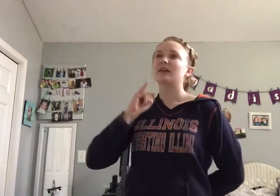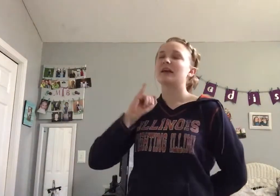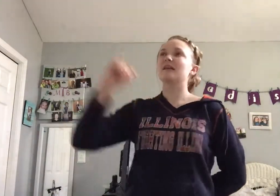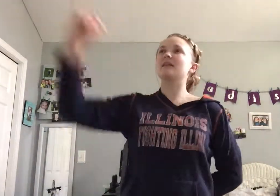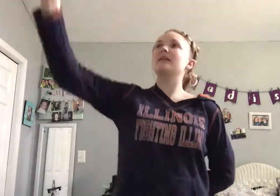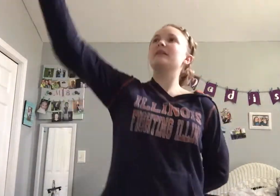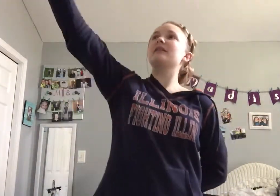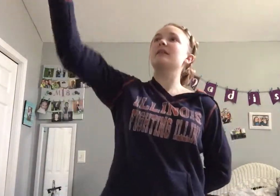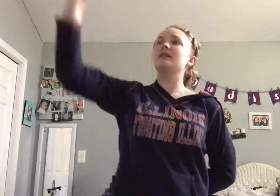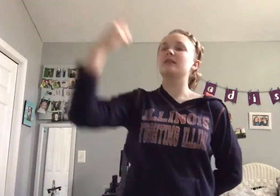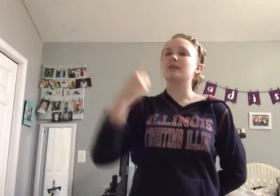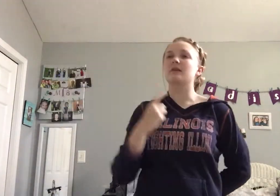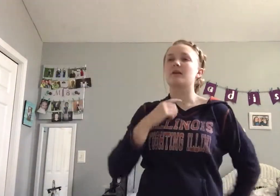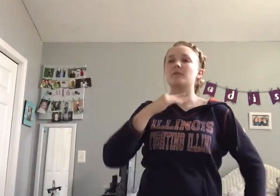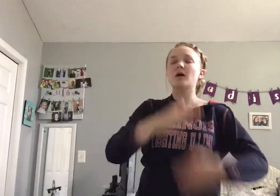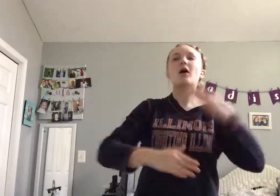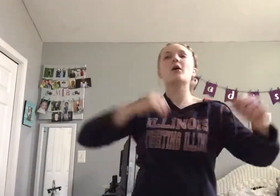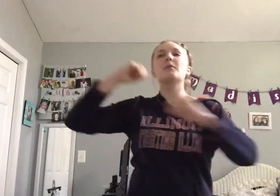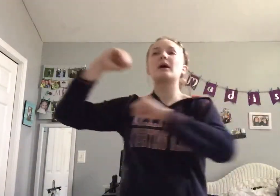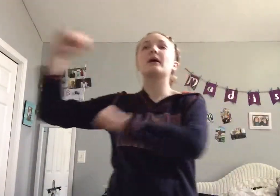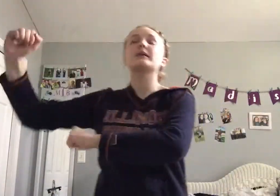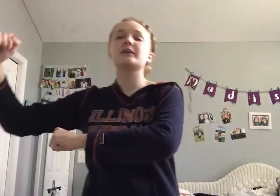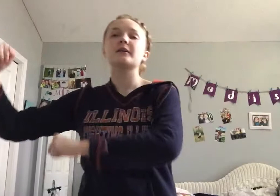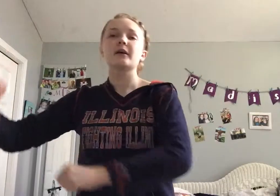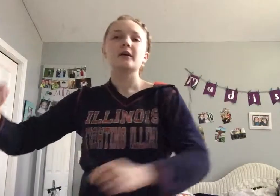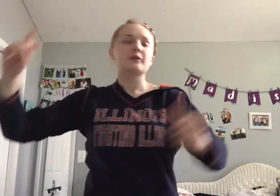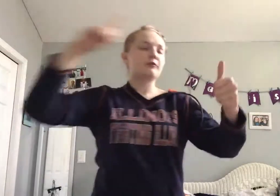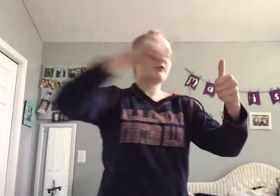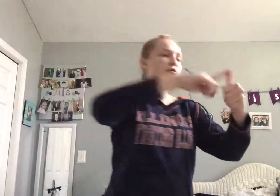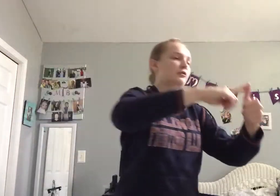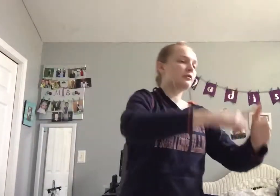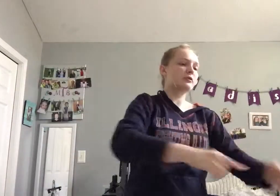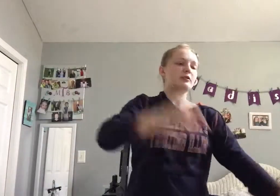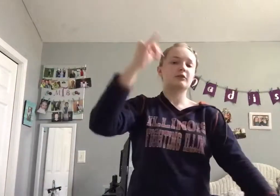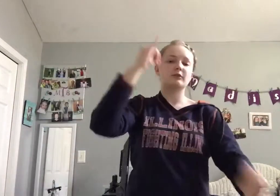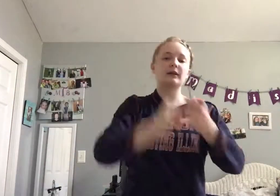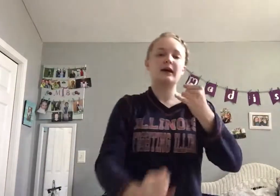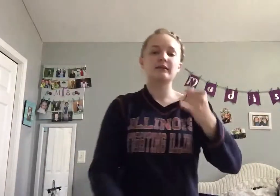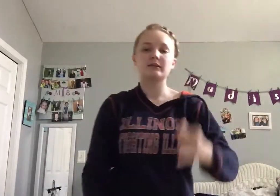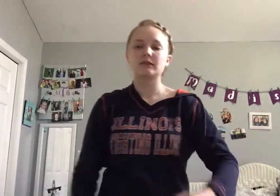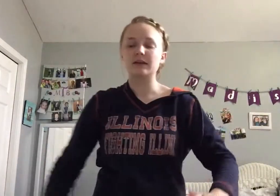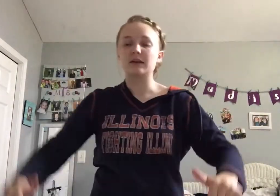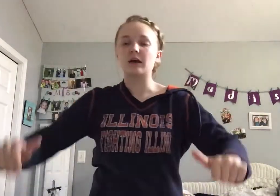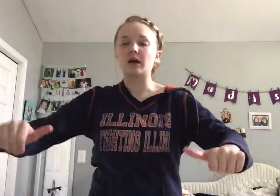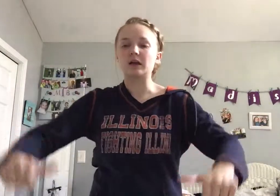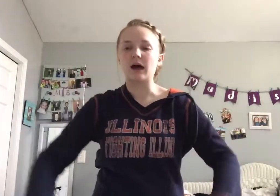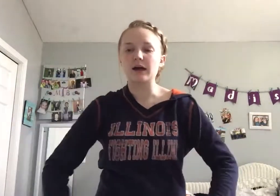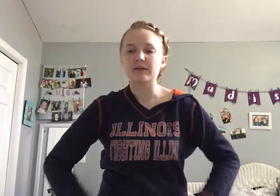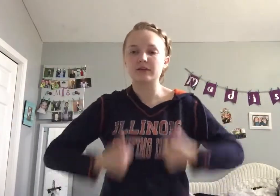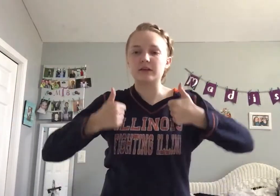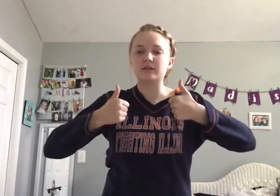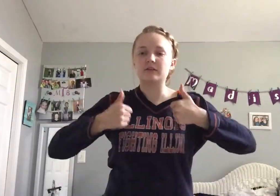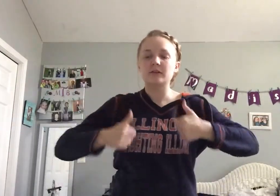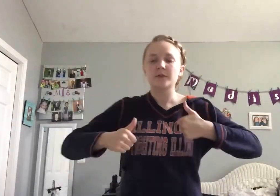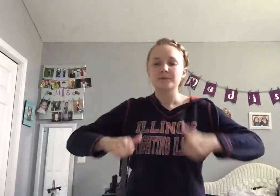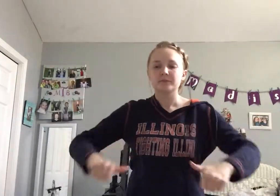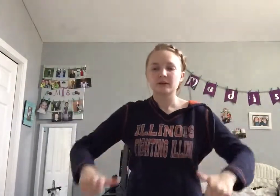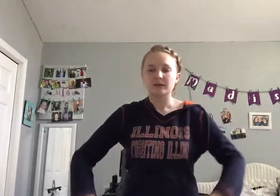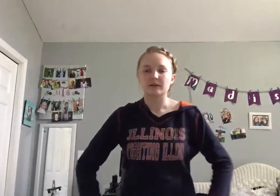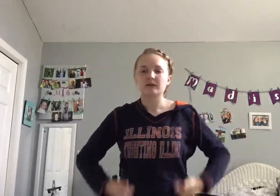and is to come, almighty, the first, the last, and then alive is this.